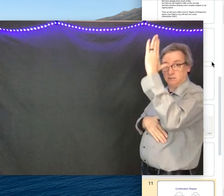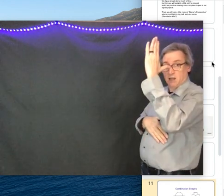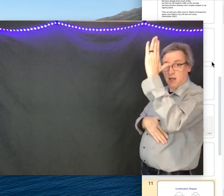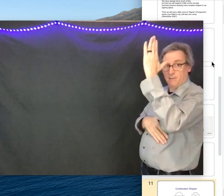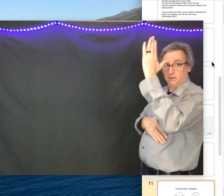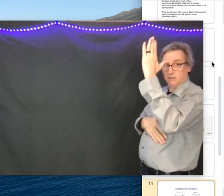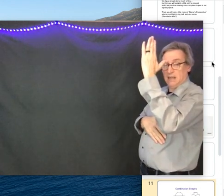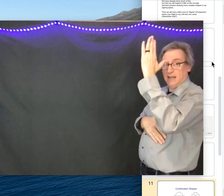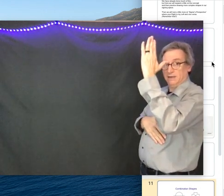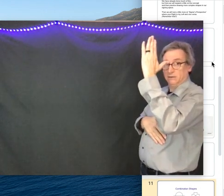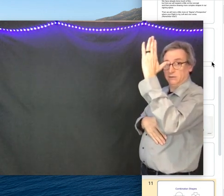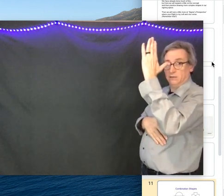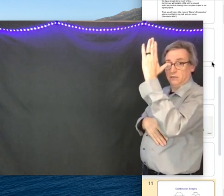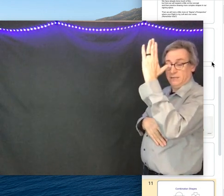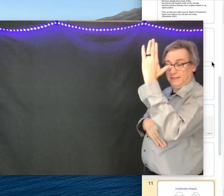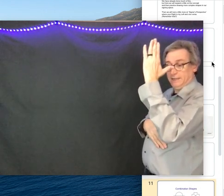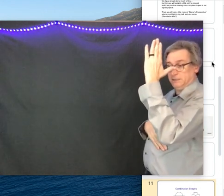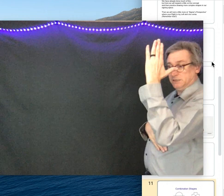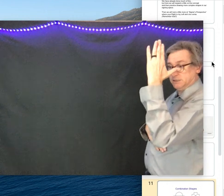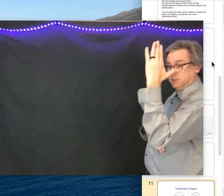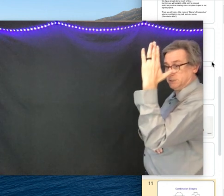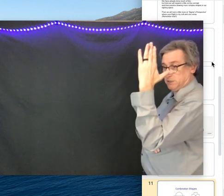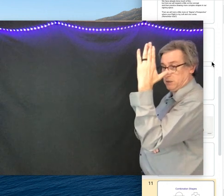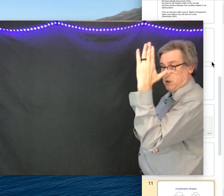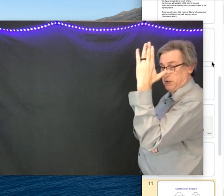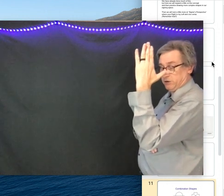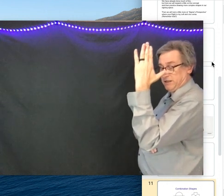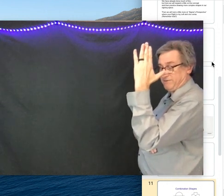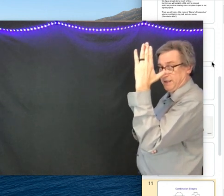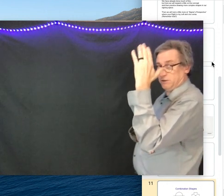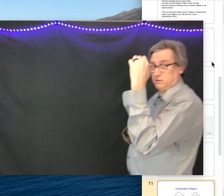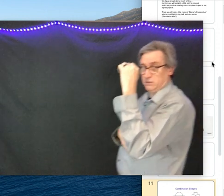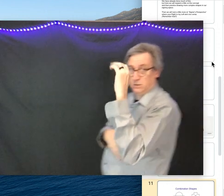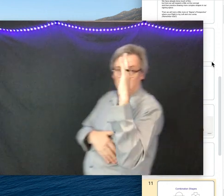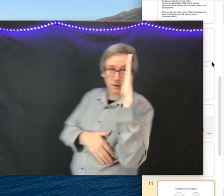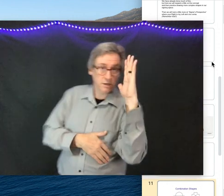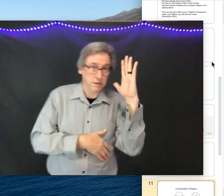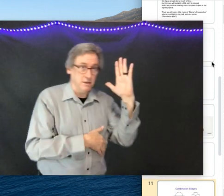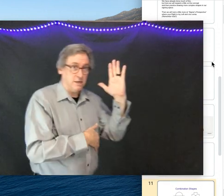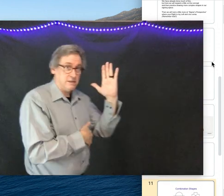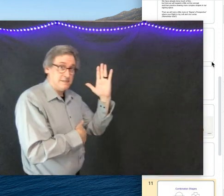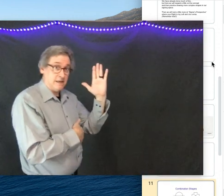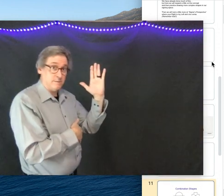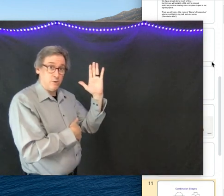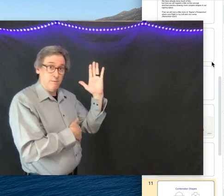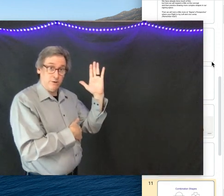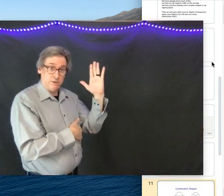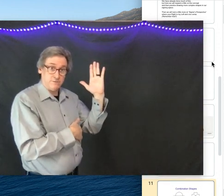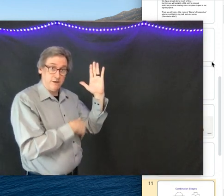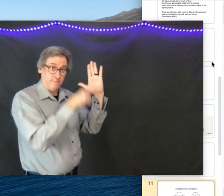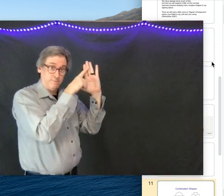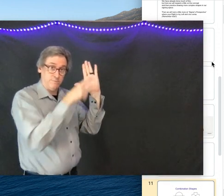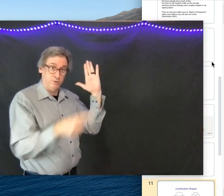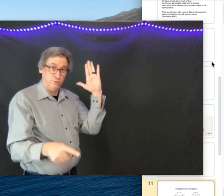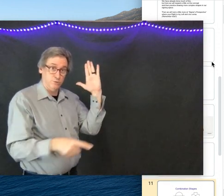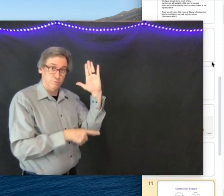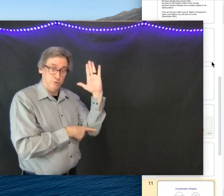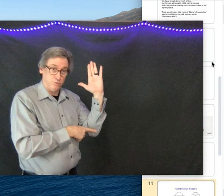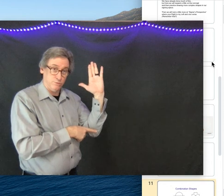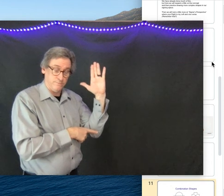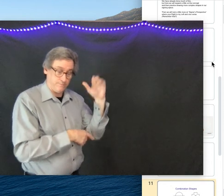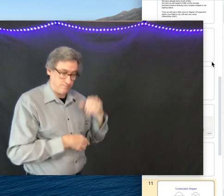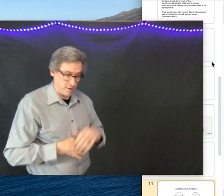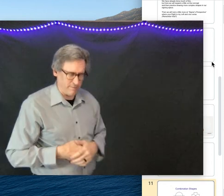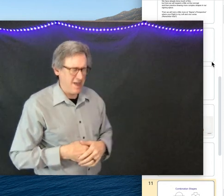straight up line is on your left hand, same as what mine was. Right?